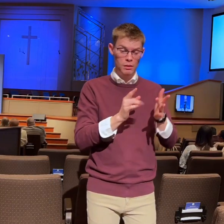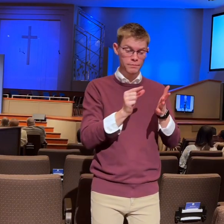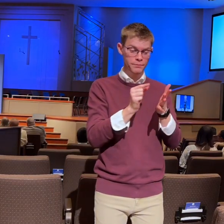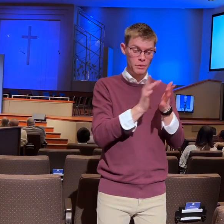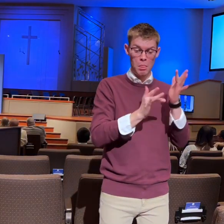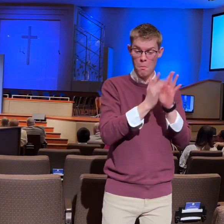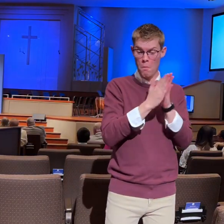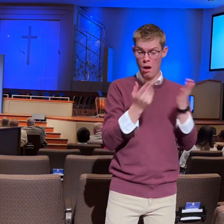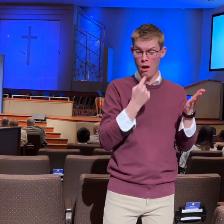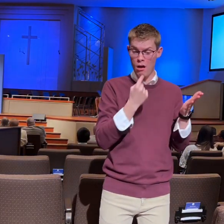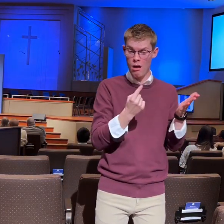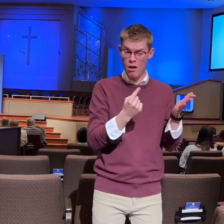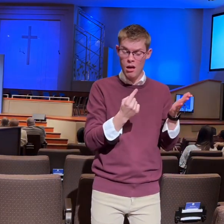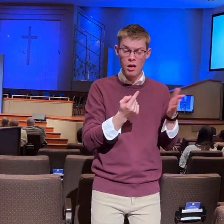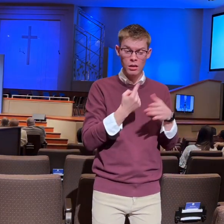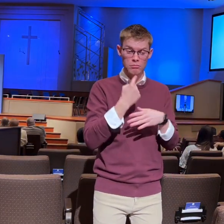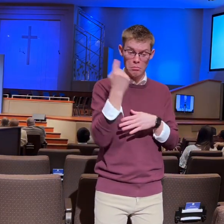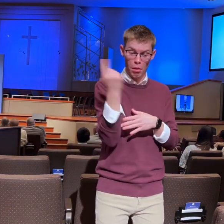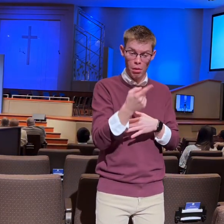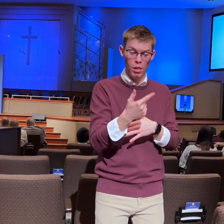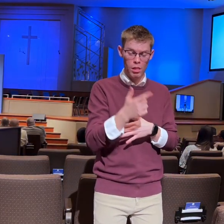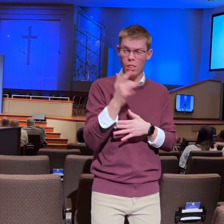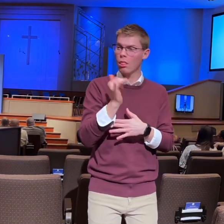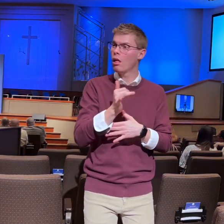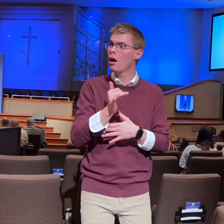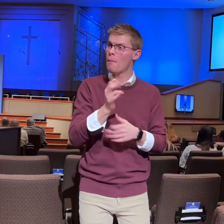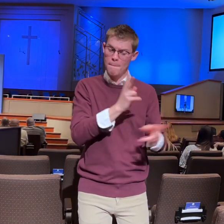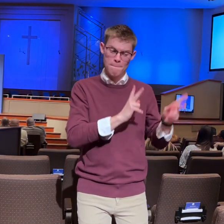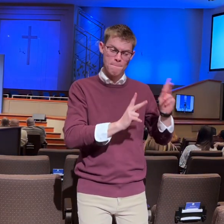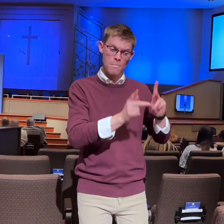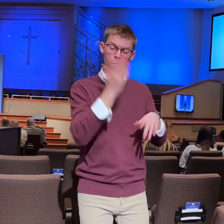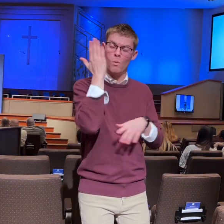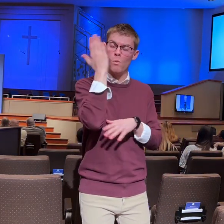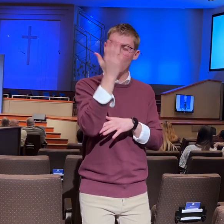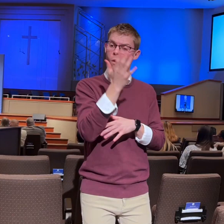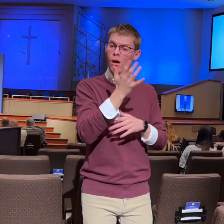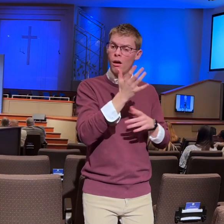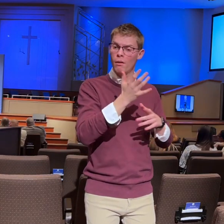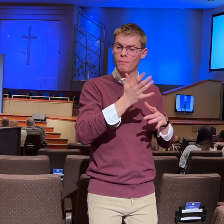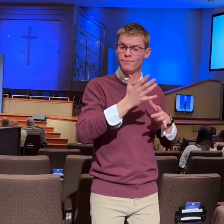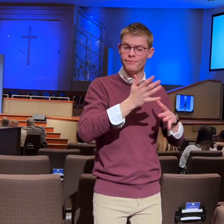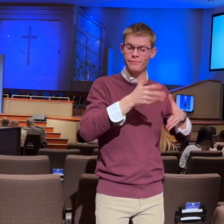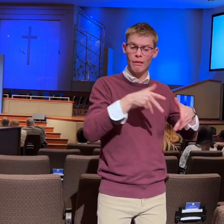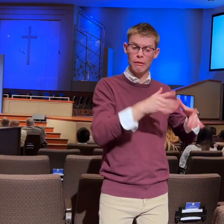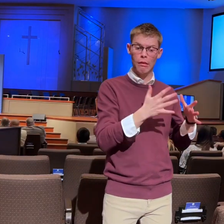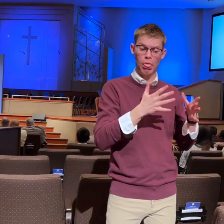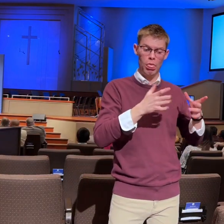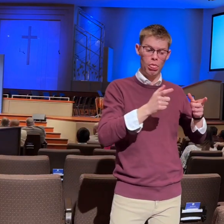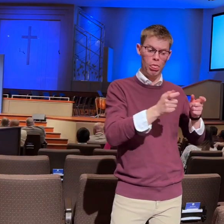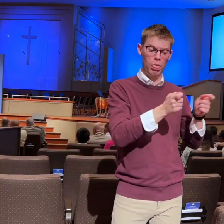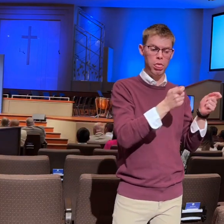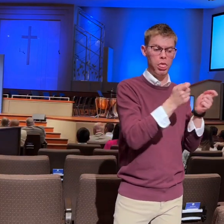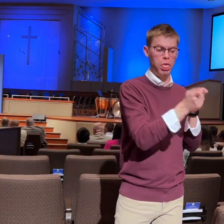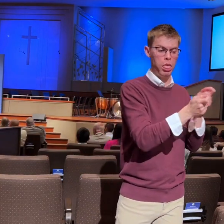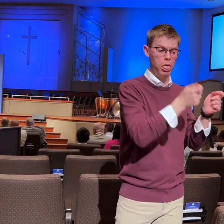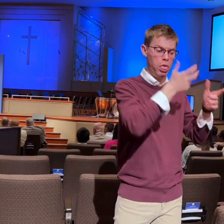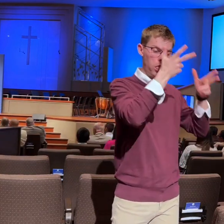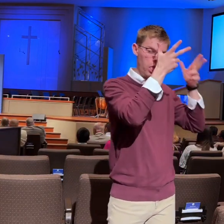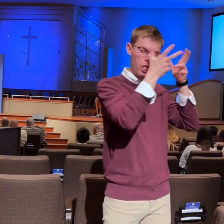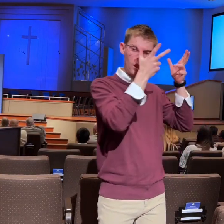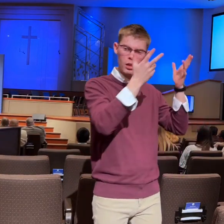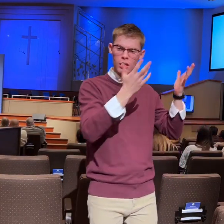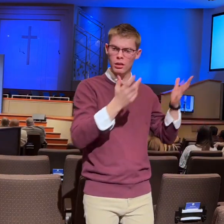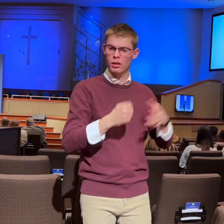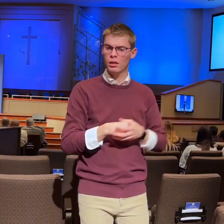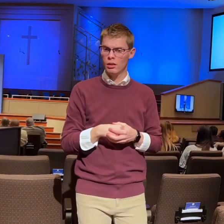faith. How does that happen, pastor? They begin to give heed to seducing spirits. Might be an atheistic billboard, might be a talk radio show,